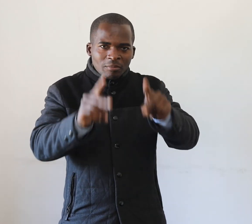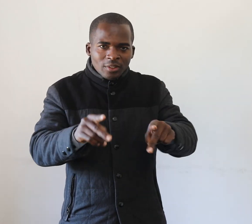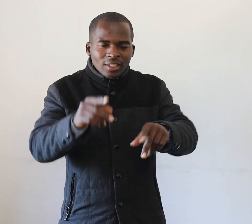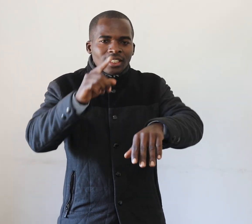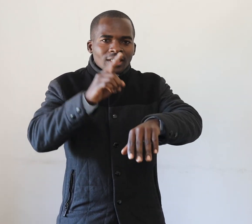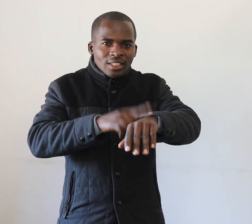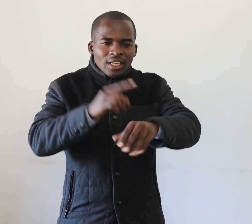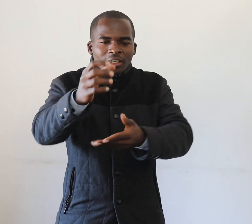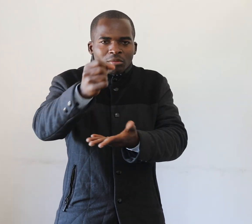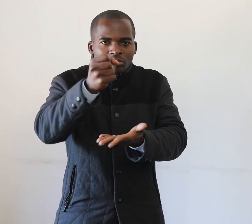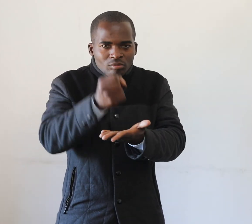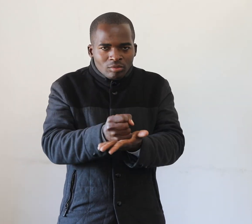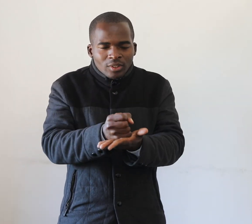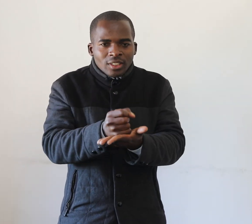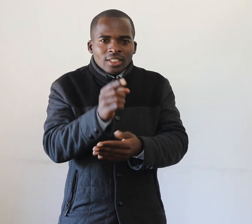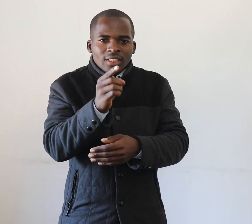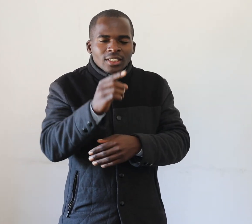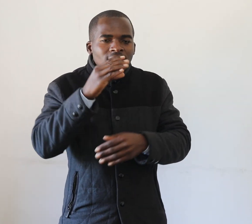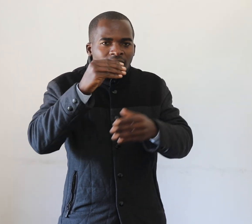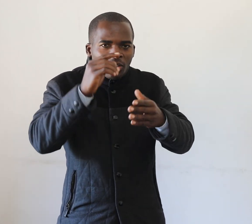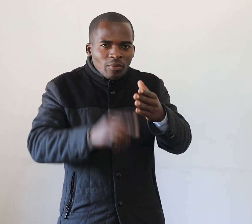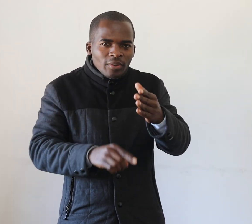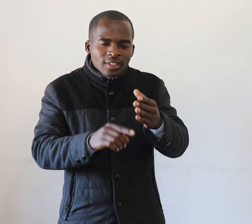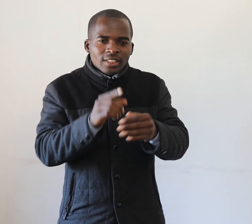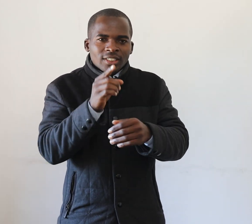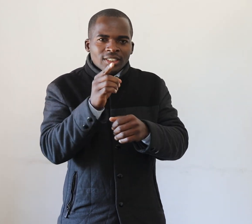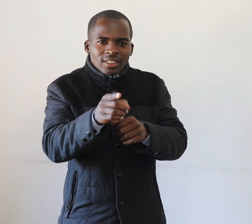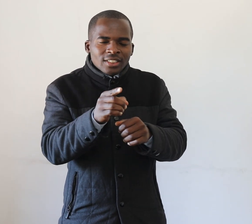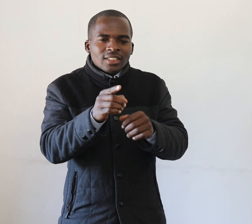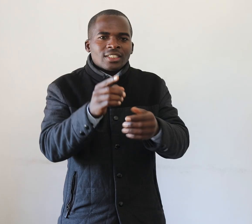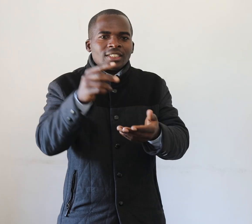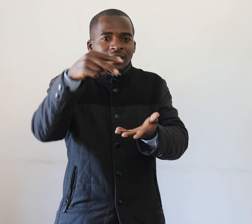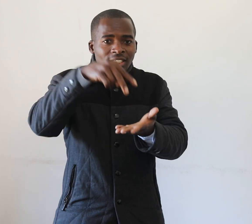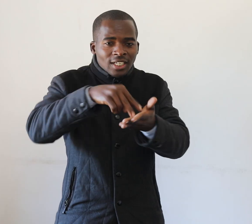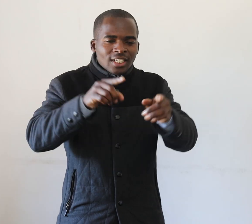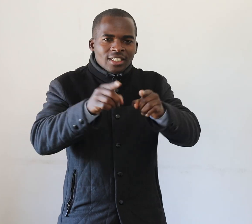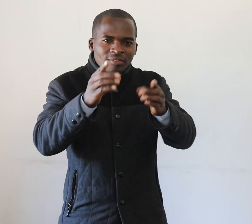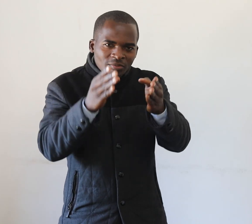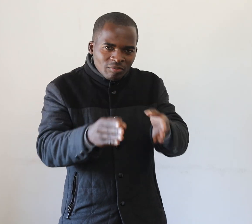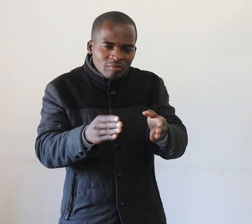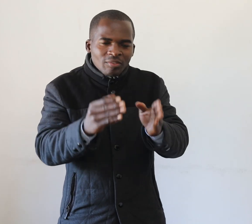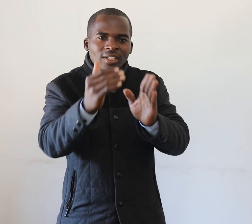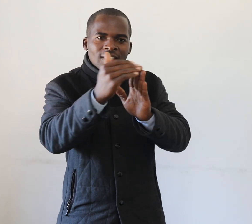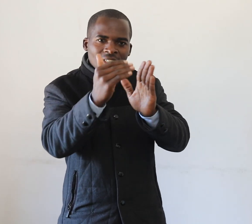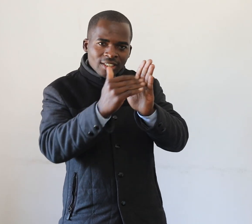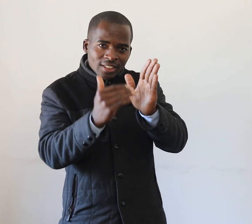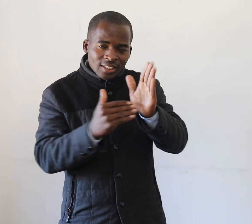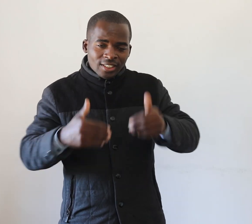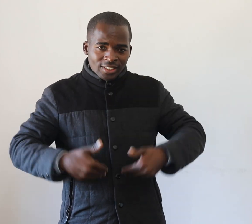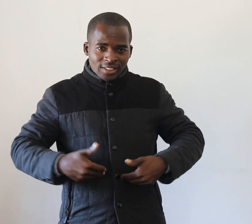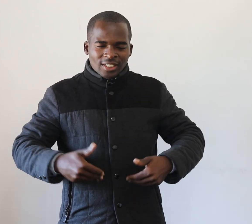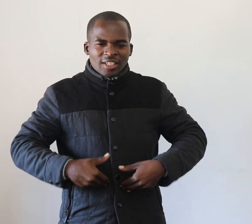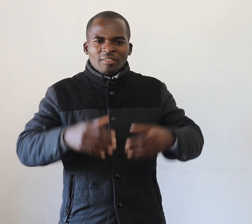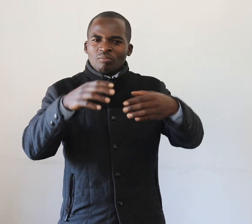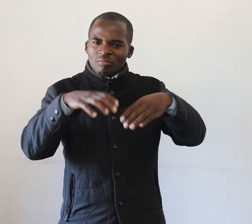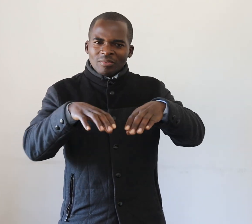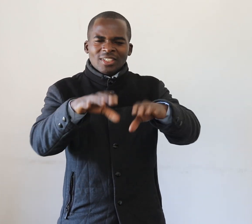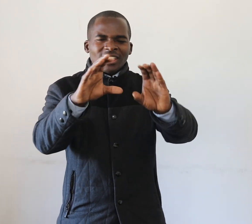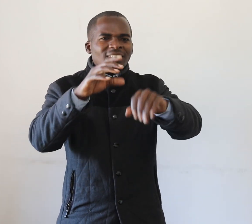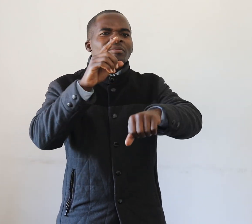nomination. It says that the candidates on the youth party list must remain youth for the whole period of the